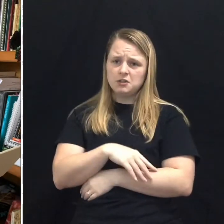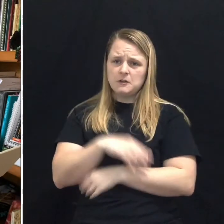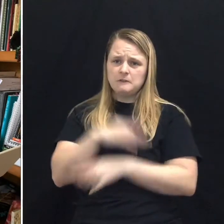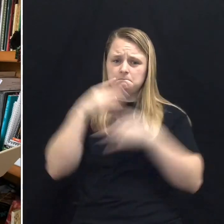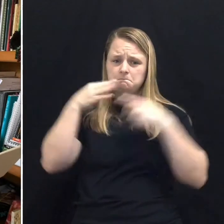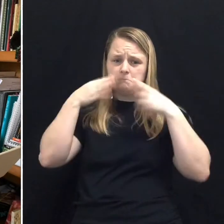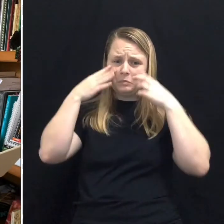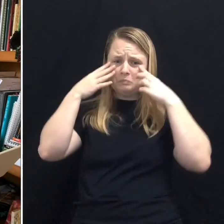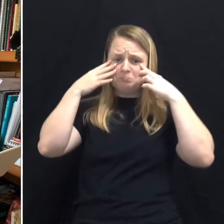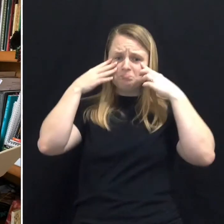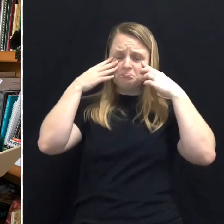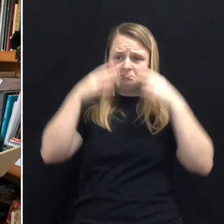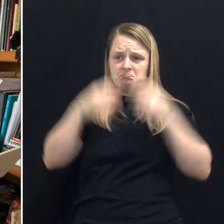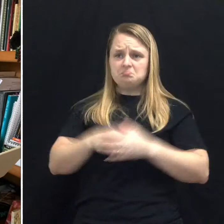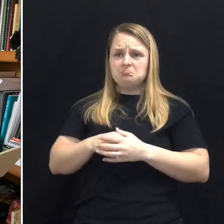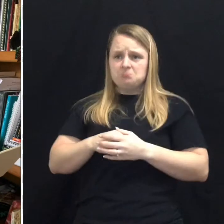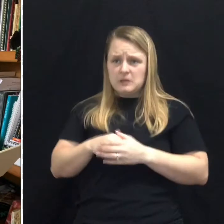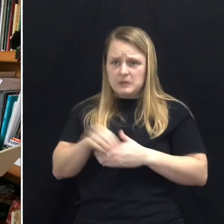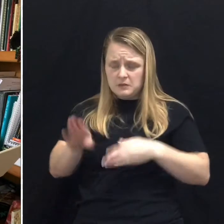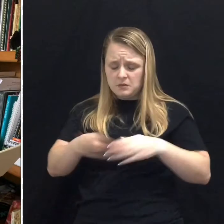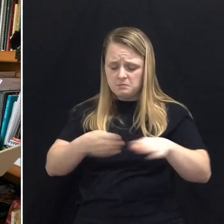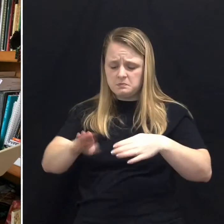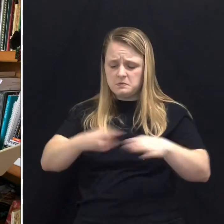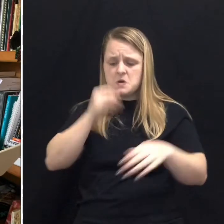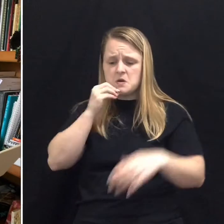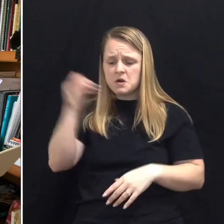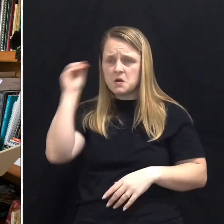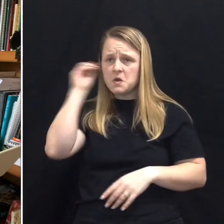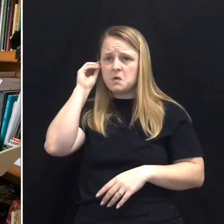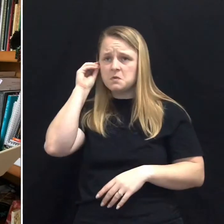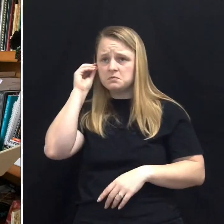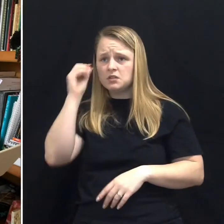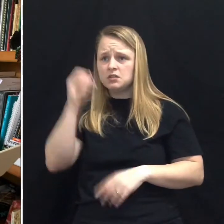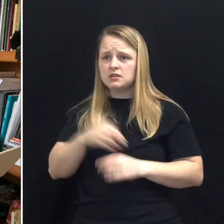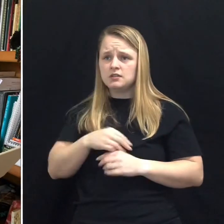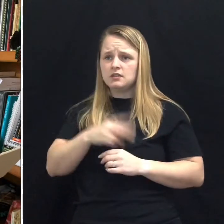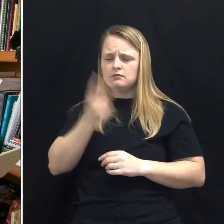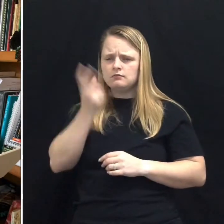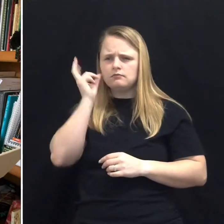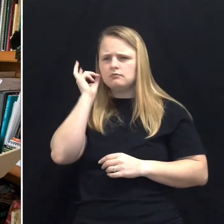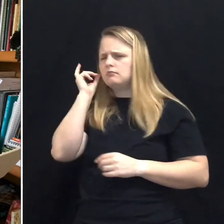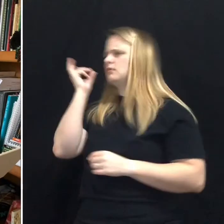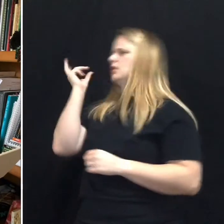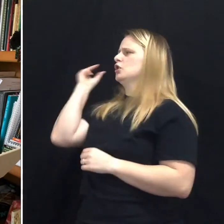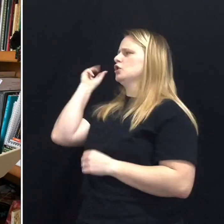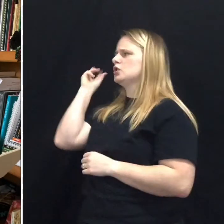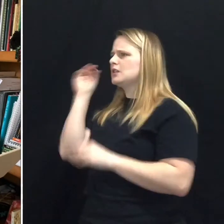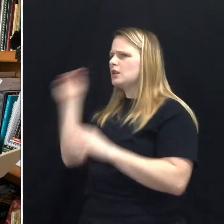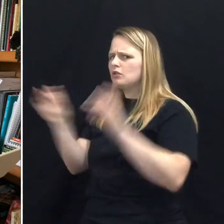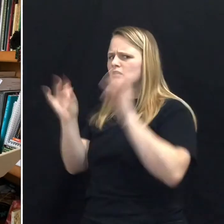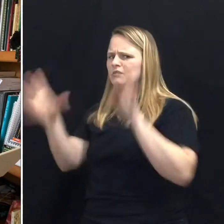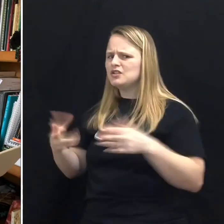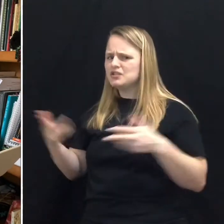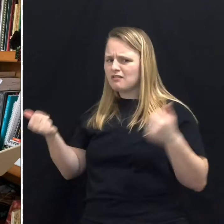With tears in his eyes, he started for home. Behind him, Alan could hear Gasazi laughing.